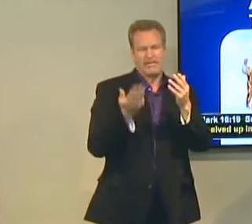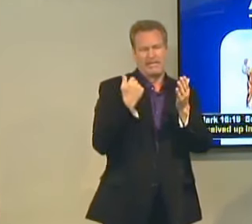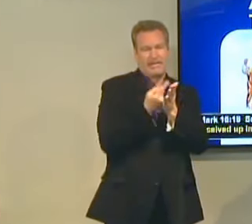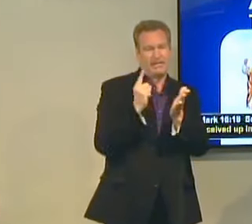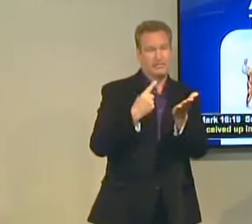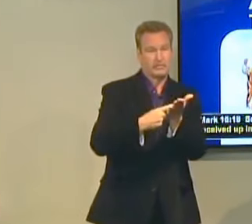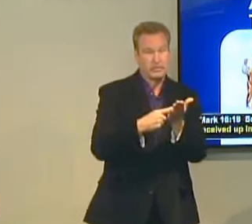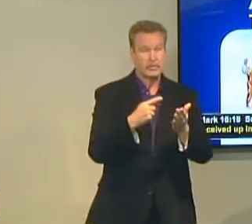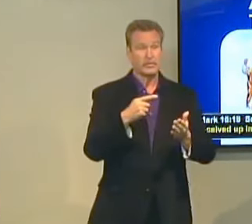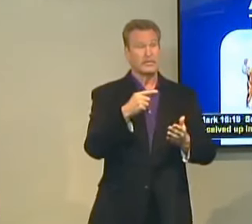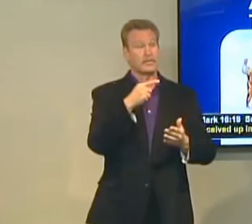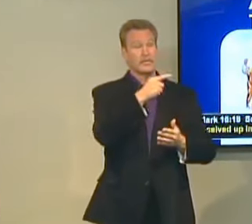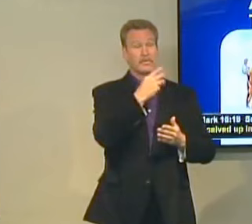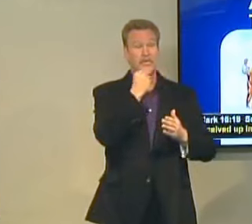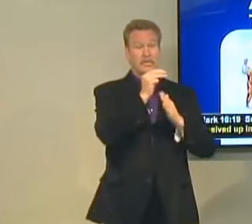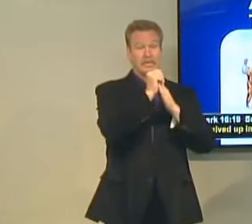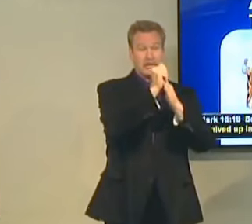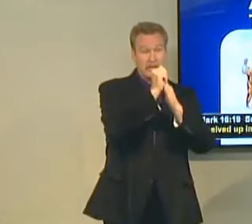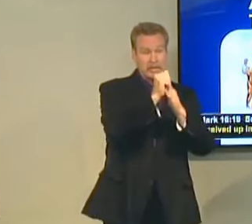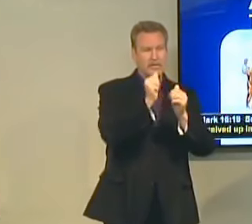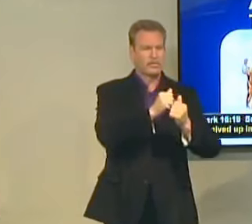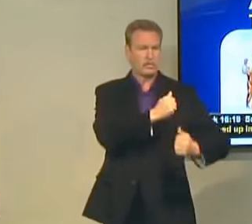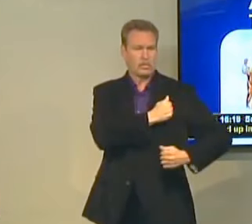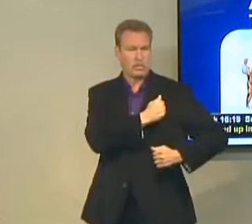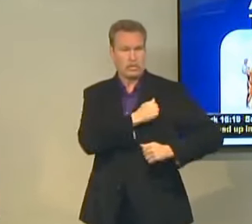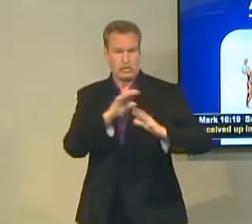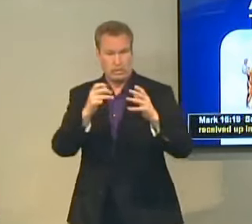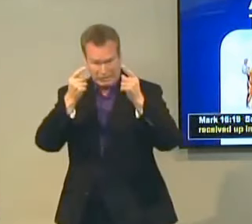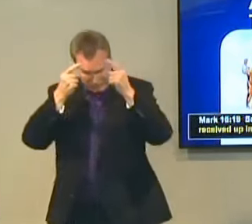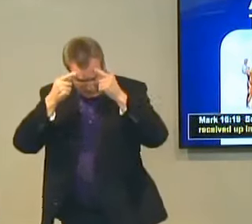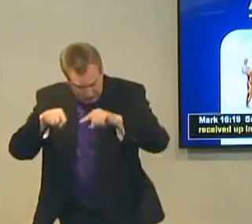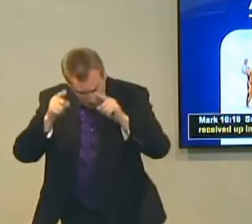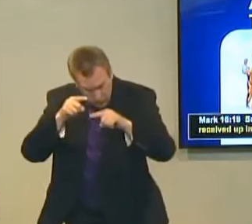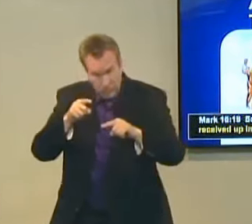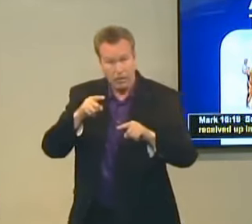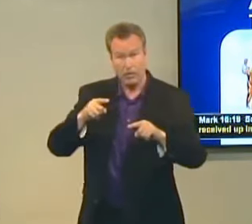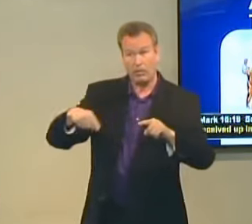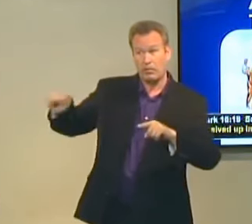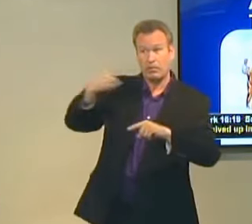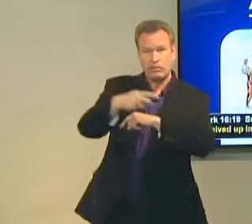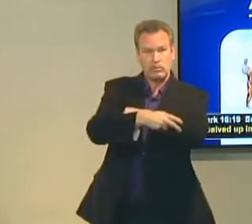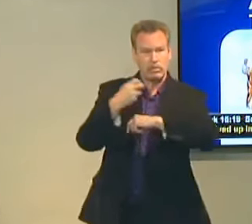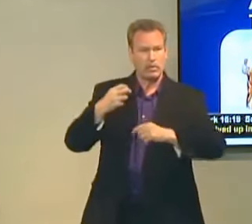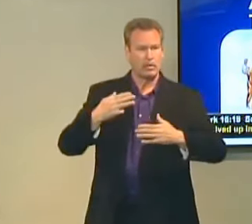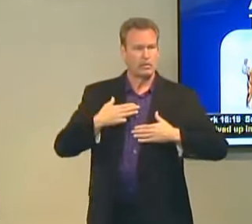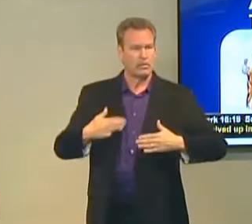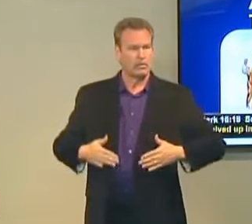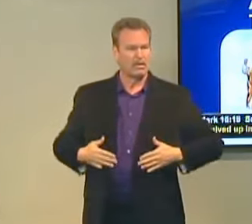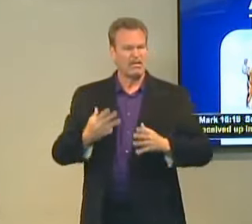The story. Continued on. And the Jewish leaders. And the soldiers. And the They had been in agreement.